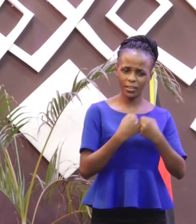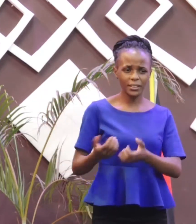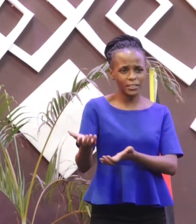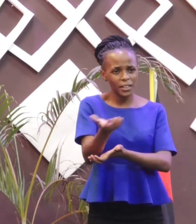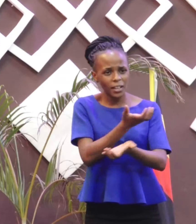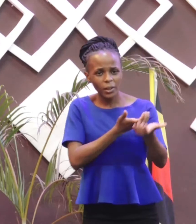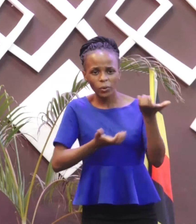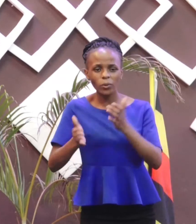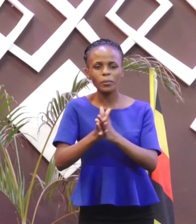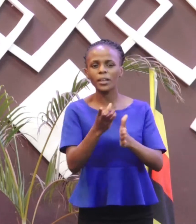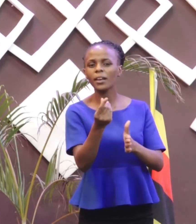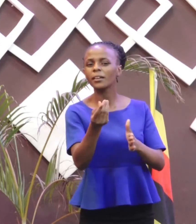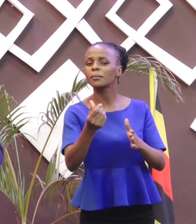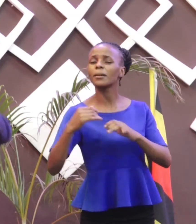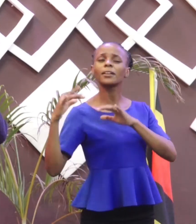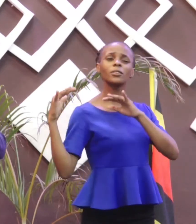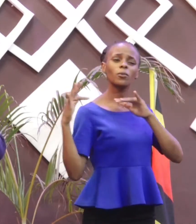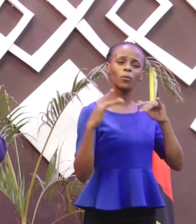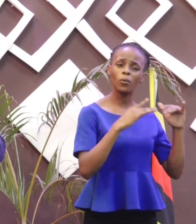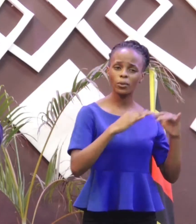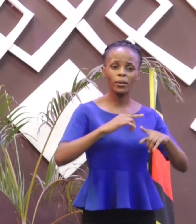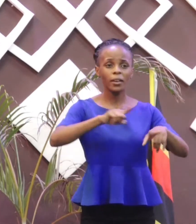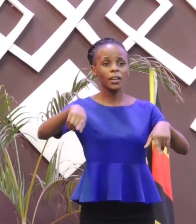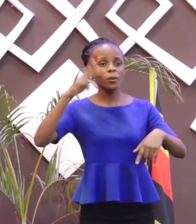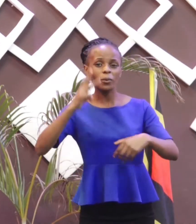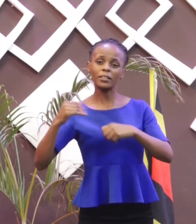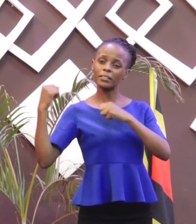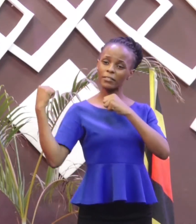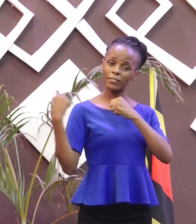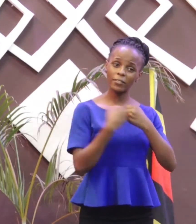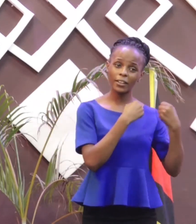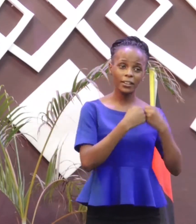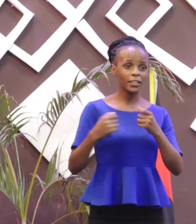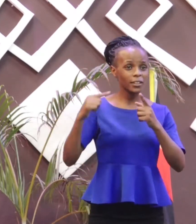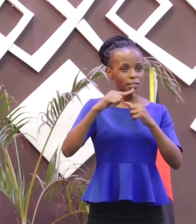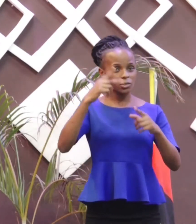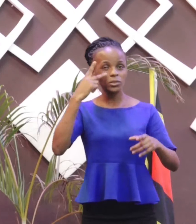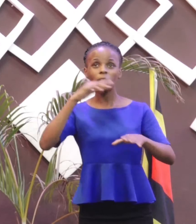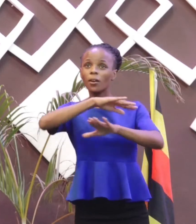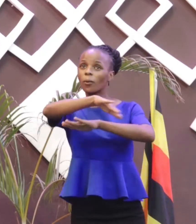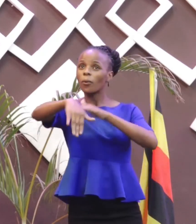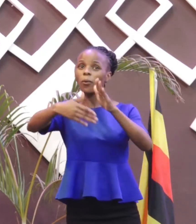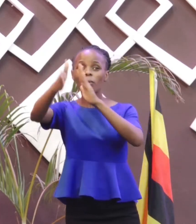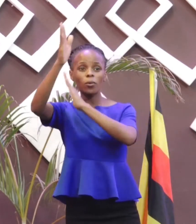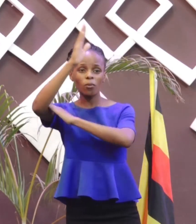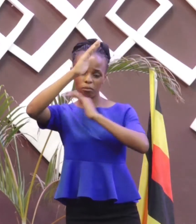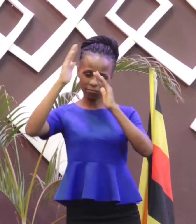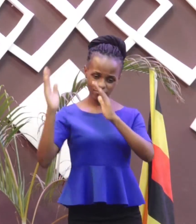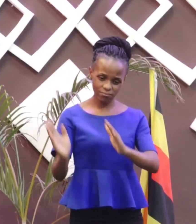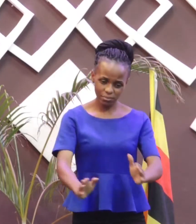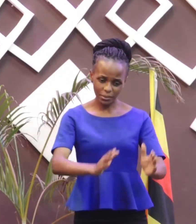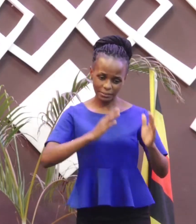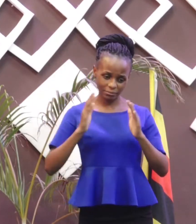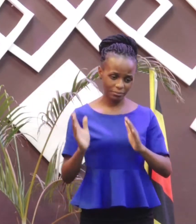Tujja kulwana entale z'ebyensimbi. We will fight to see that whatever God planned for us will